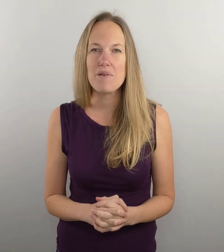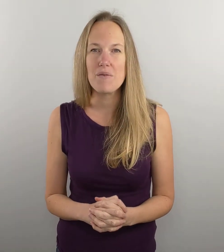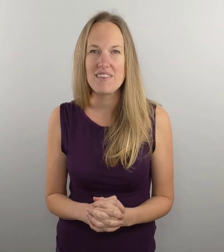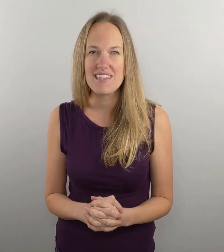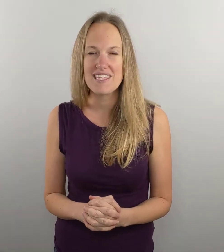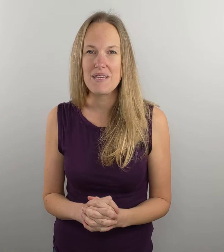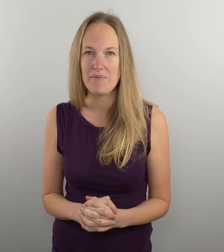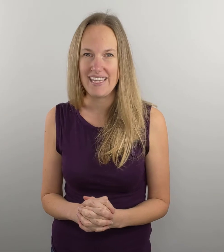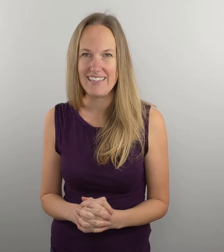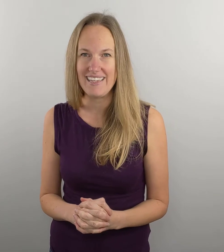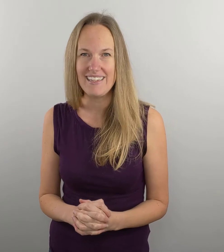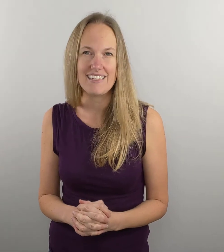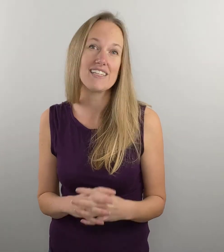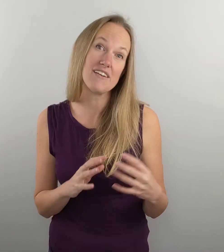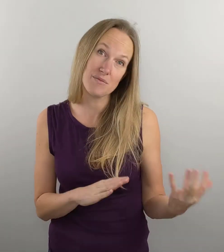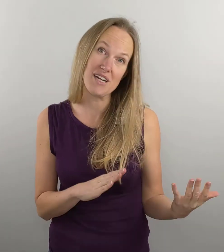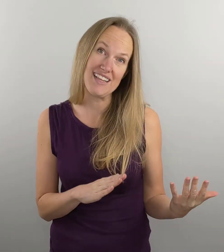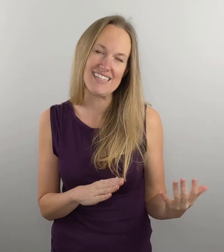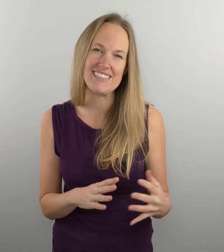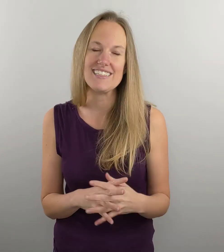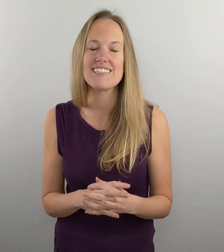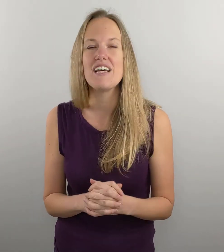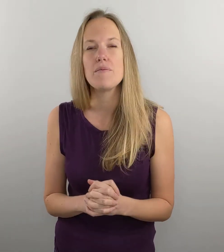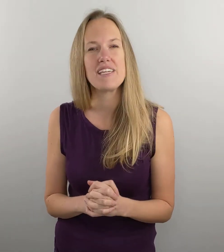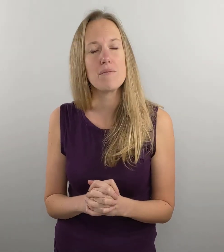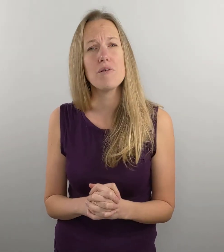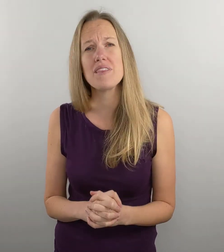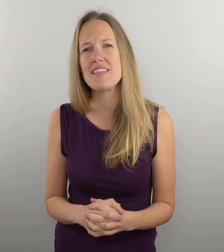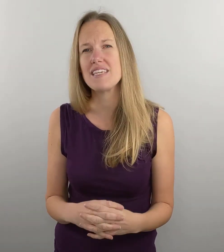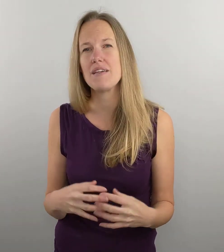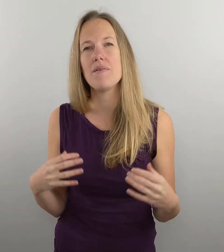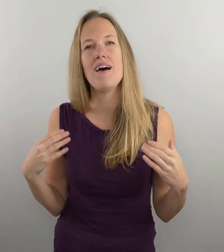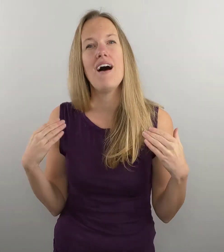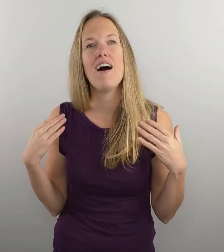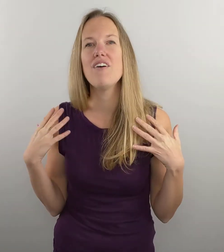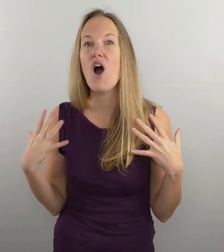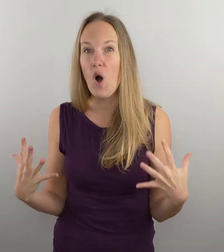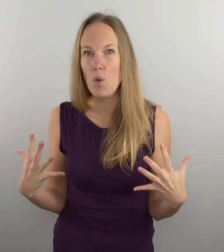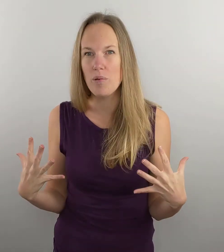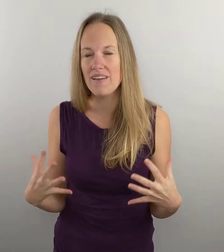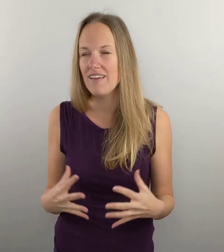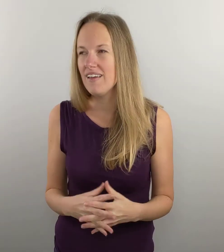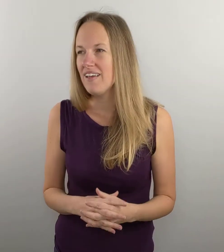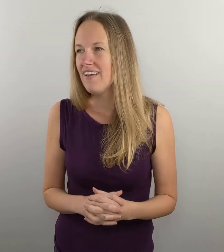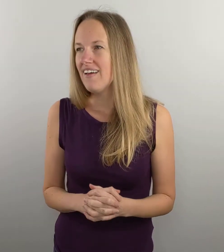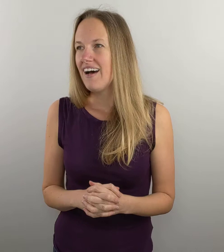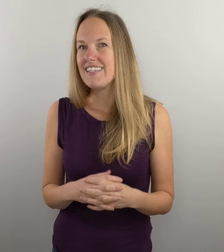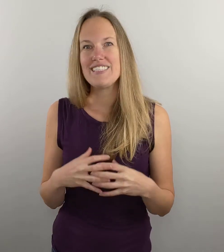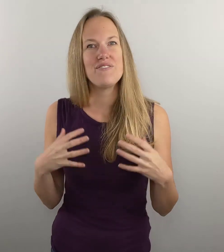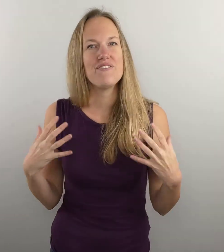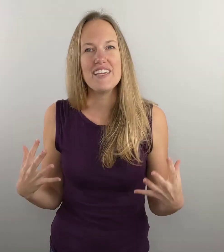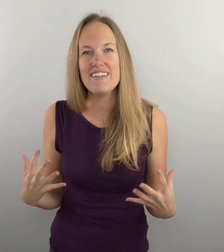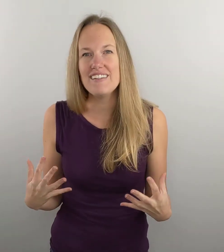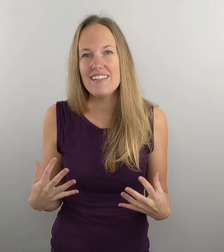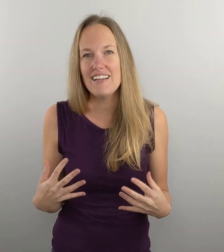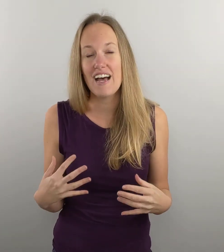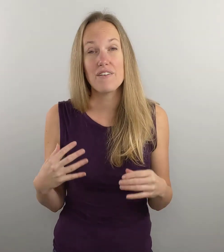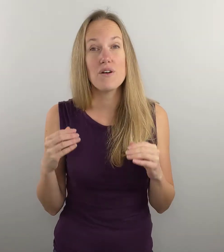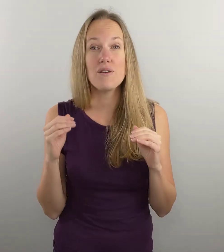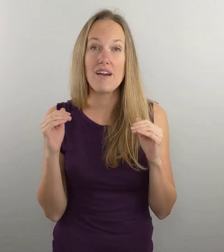with a theme lately, aside from our classics, I've been keeping with a theme of hope. I just feel, I don't know, everyone